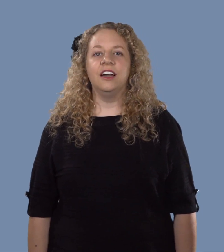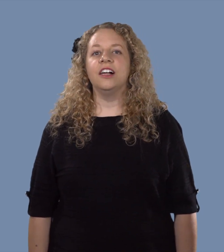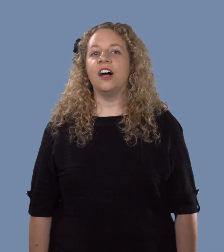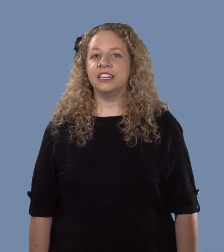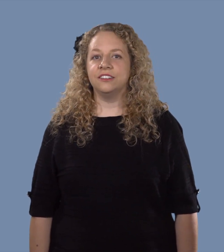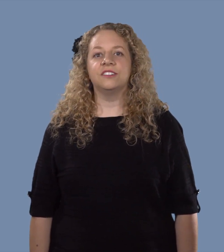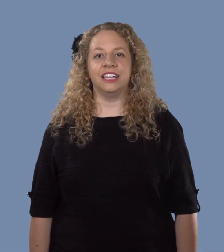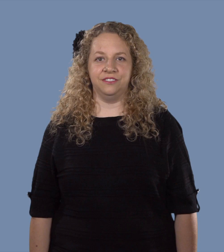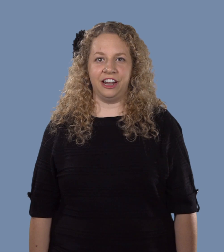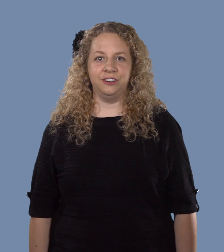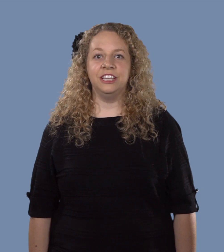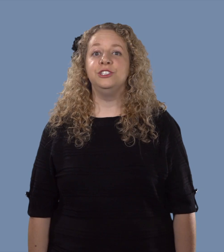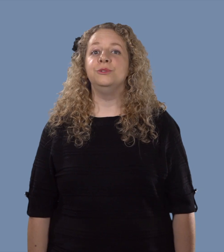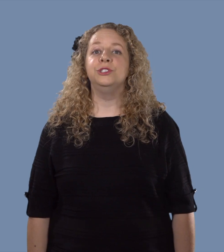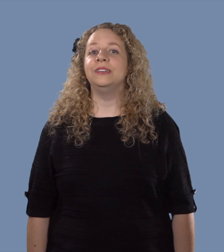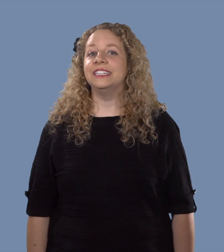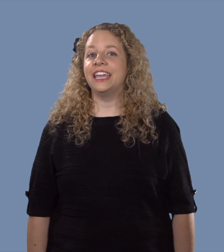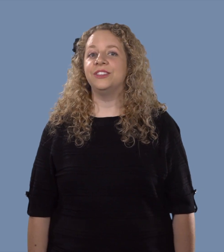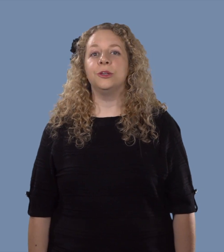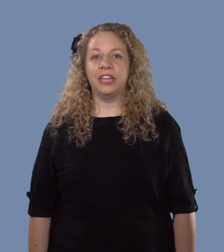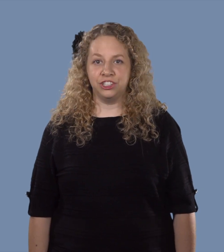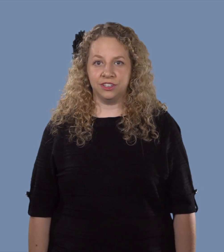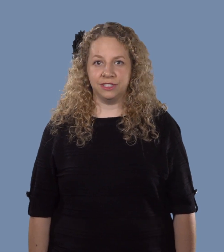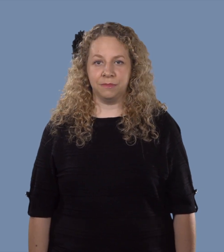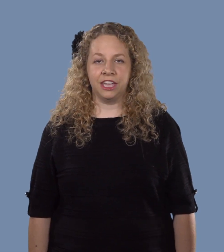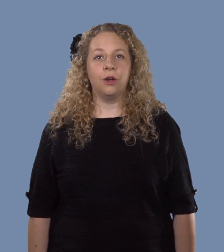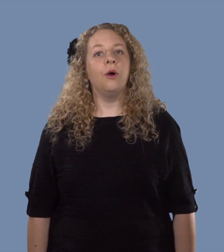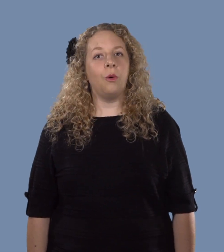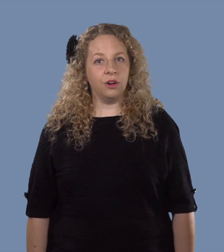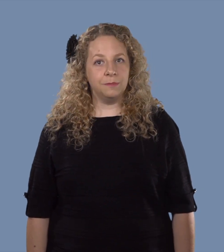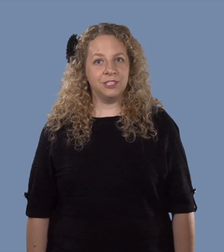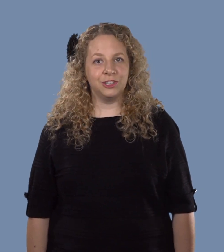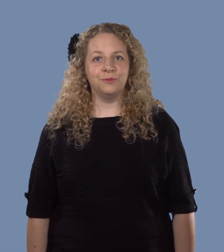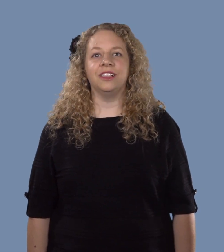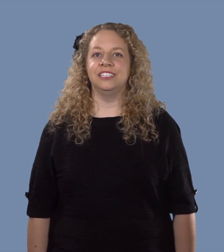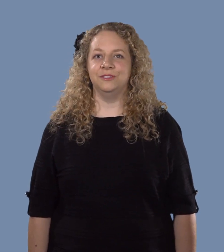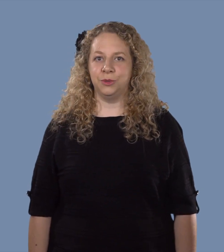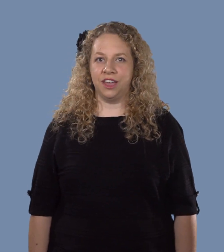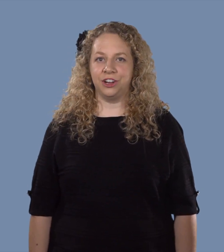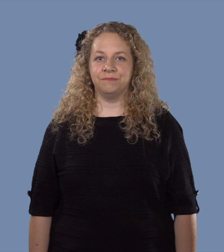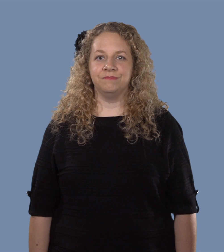relative to another. If you were describing your dog on the rug, you would spell rug, R-U-G, and then